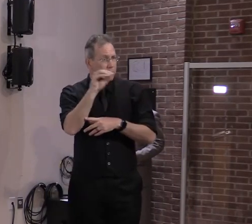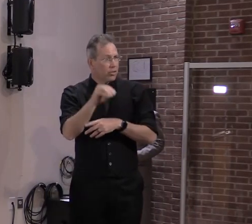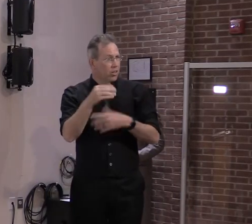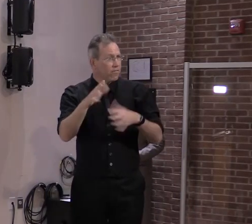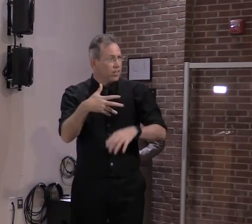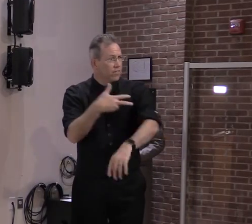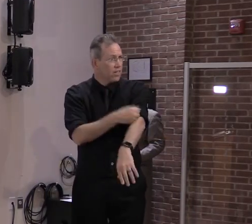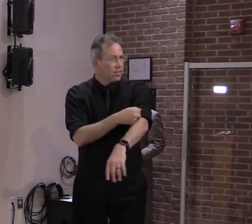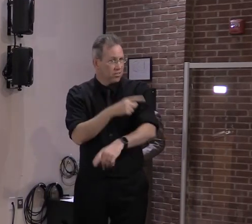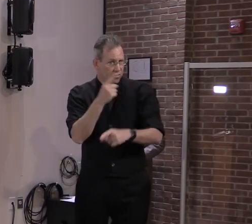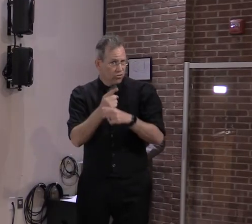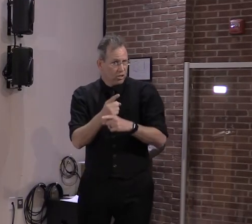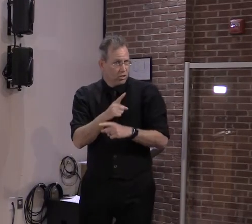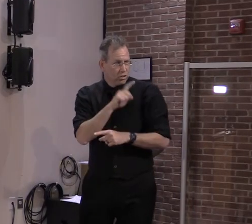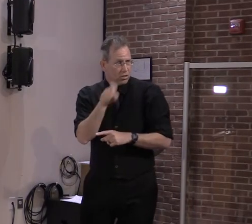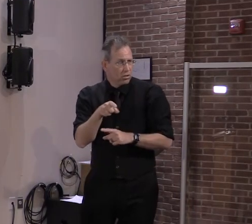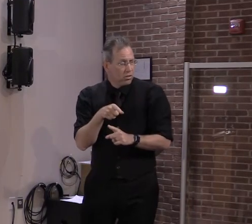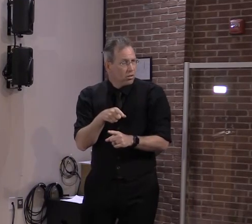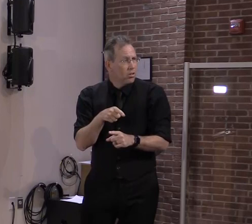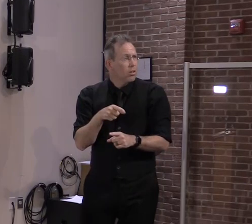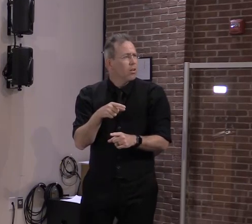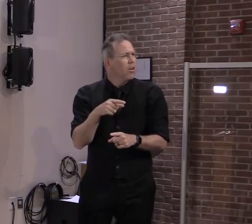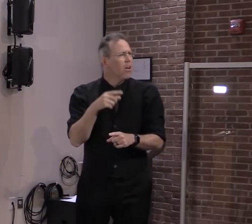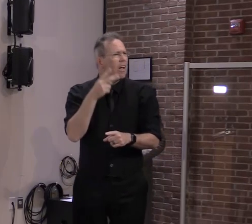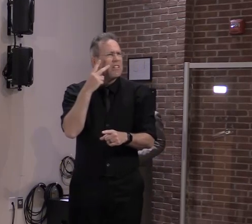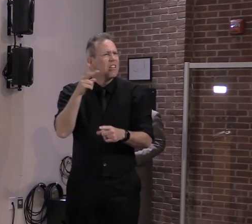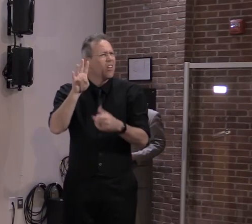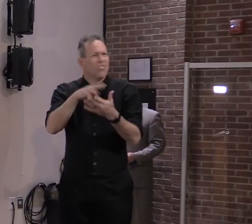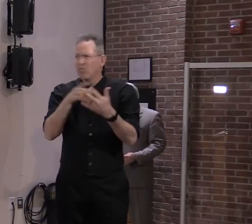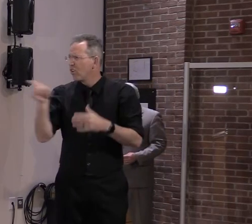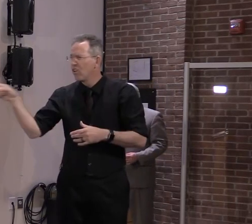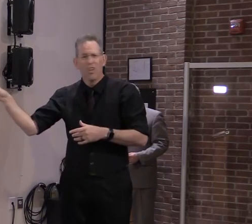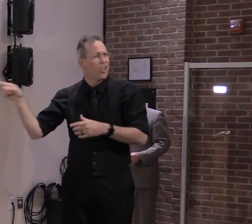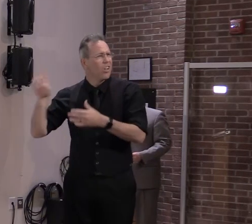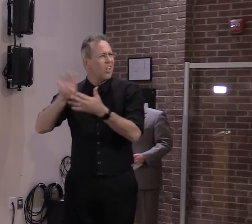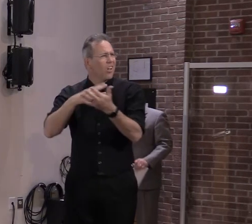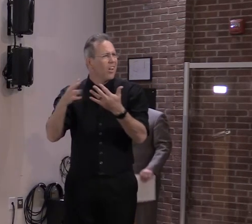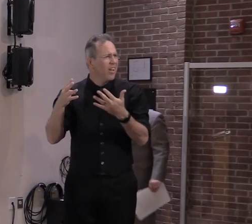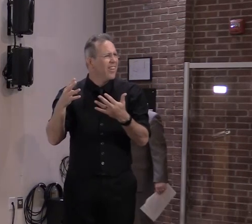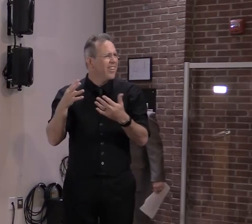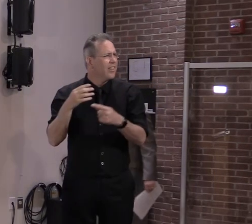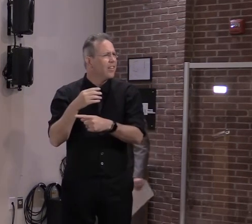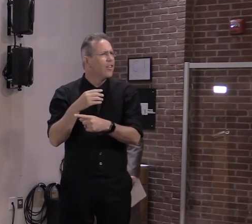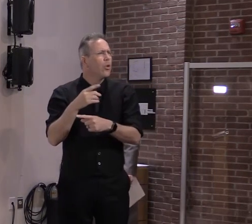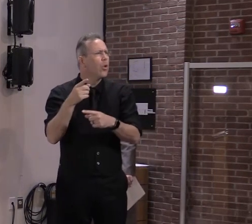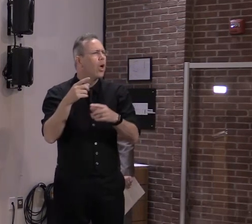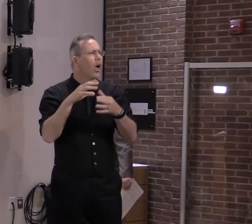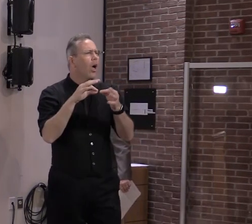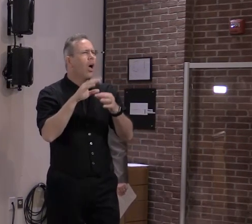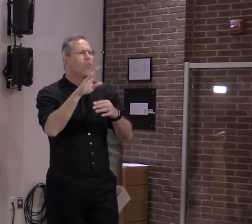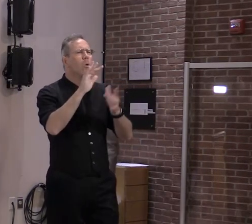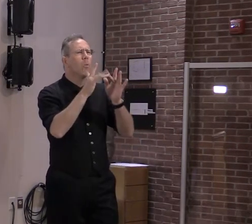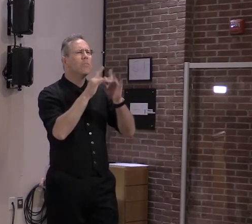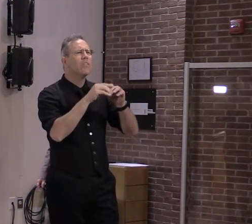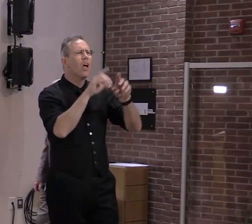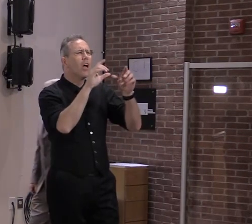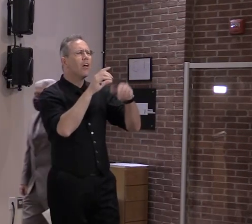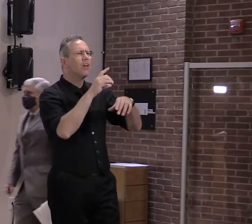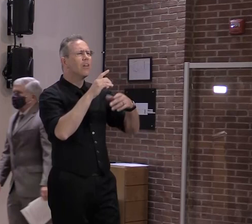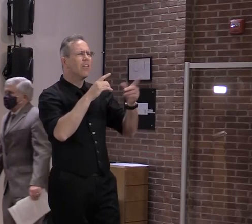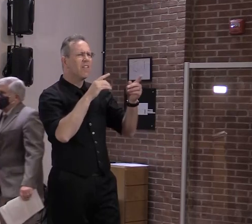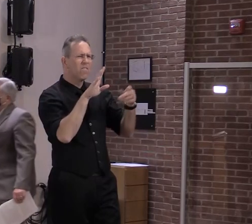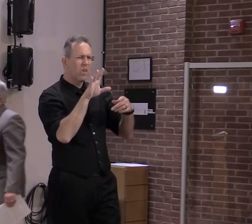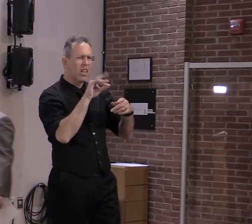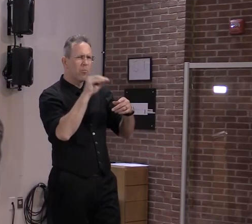Health, and it says 48.6% of BIPOC Vermonters have received at least one dose of the vaccine, and I'm hoping you can help me reconcile